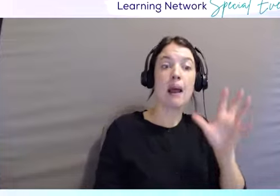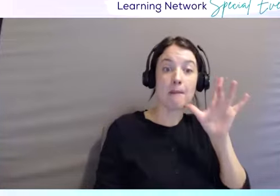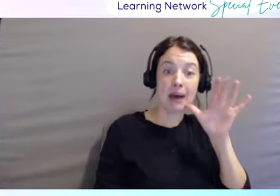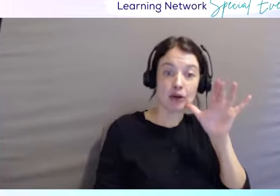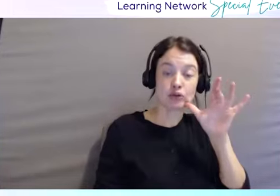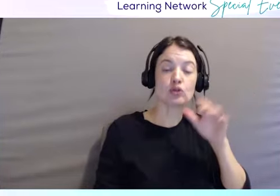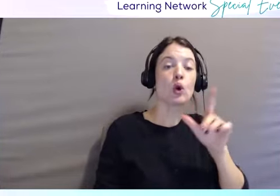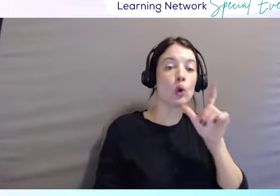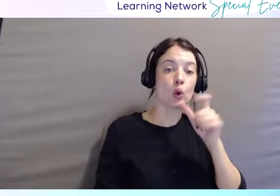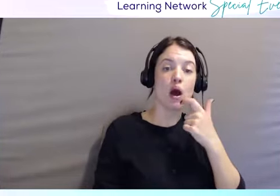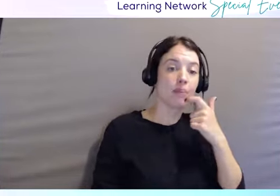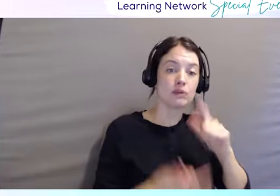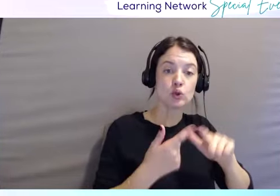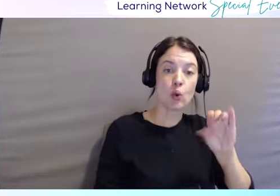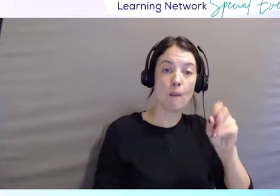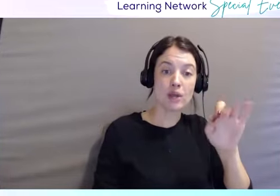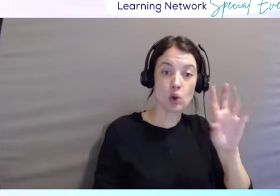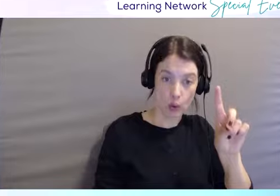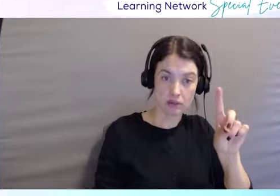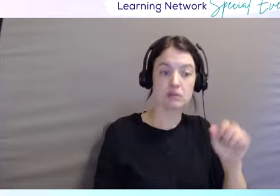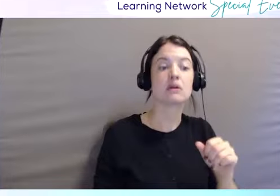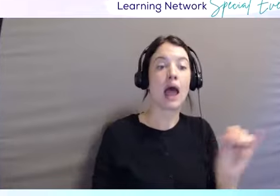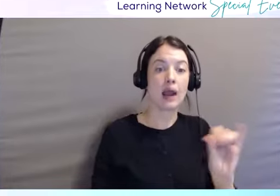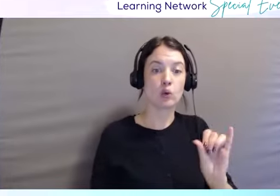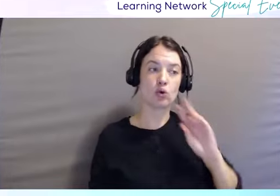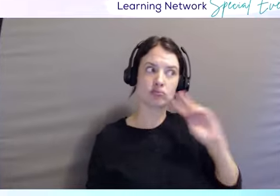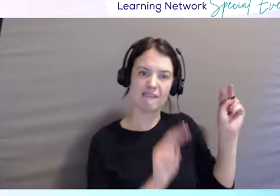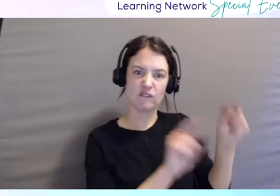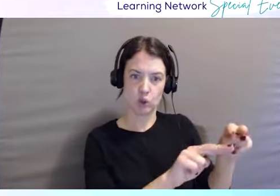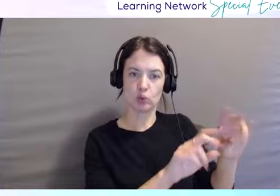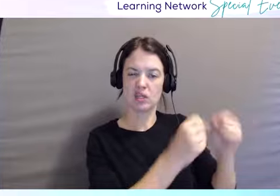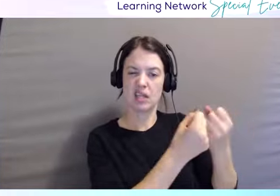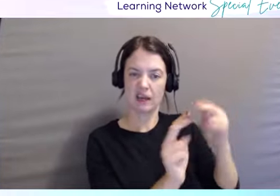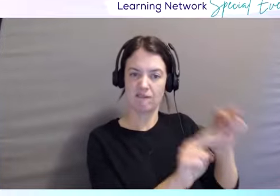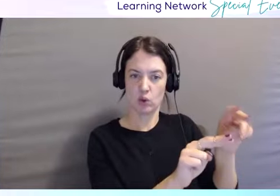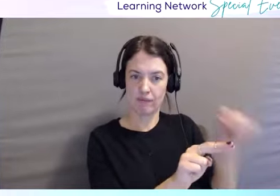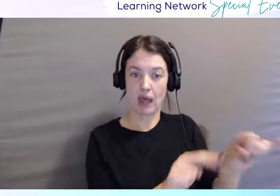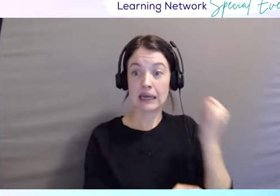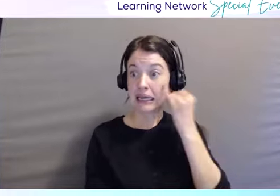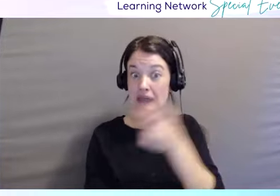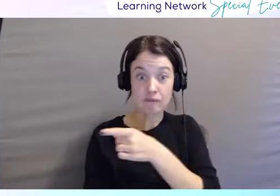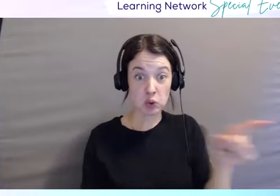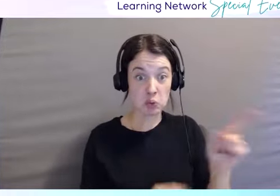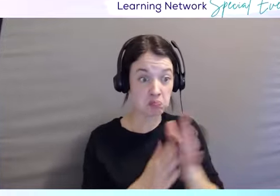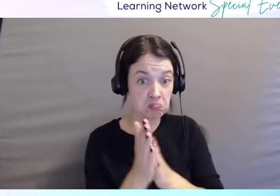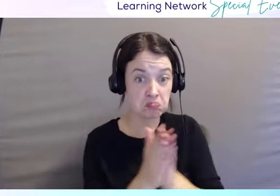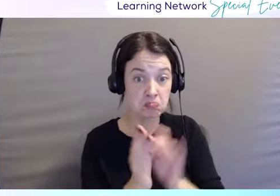that. And I would definitely ask you, if you're interested in that area, to go and look at